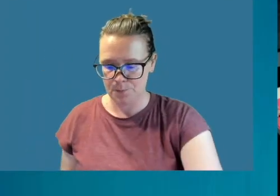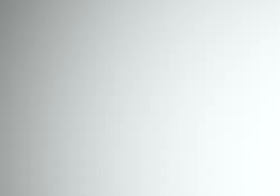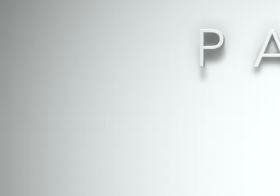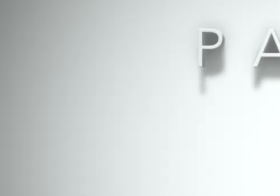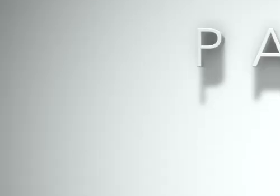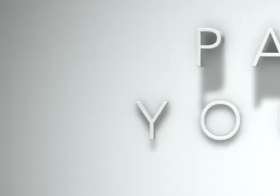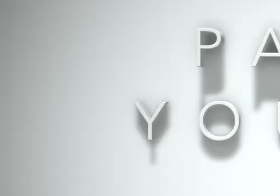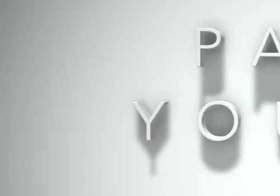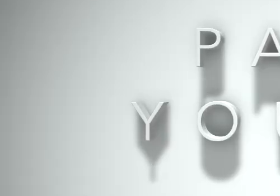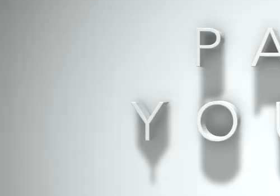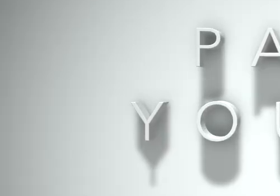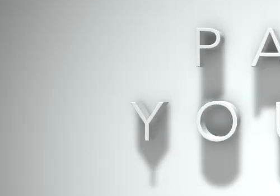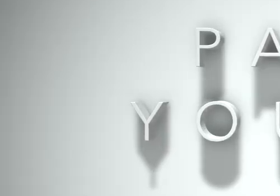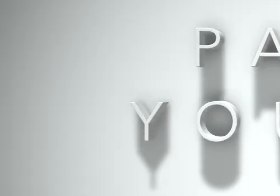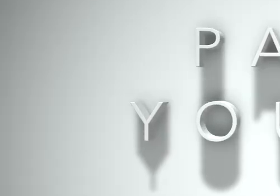solid line.